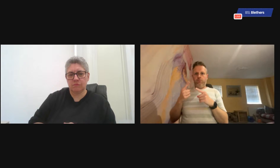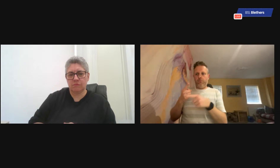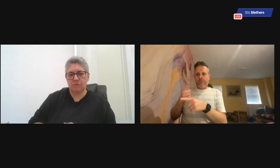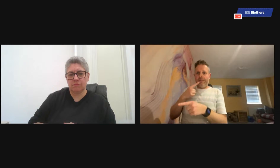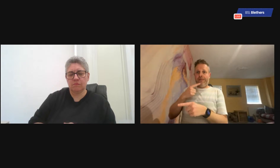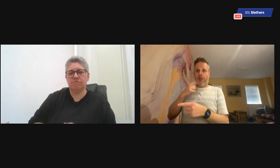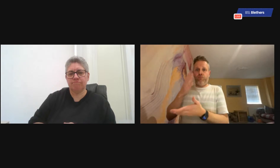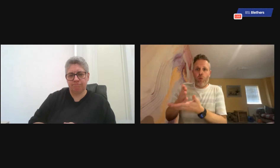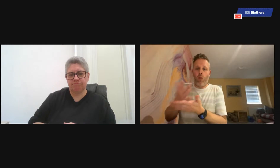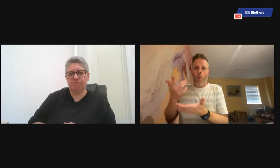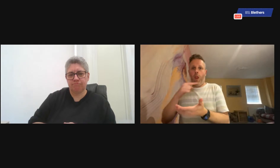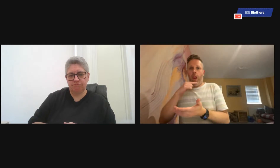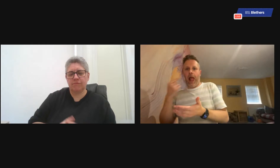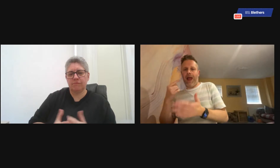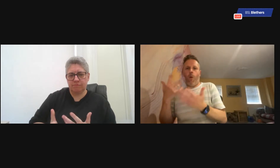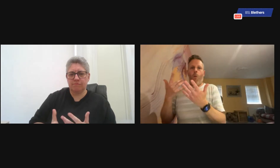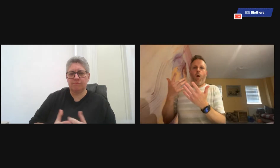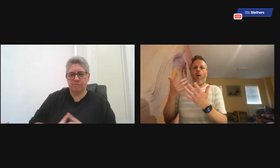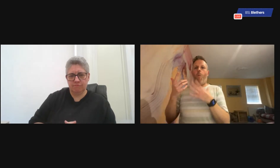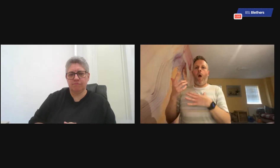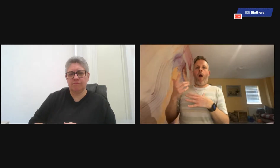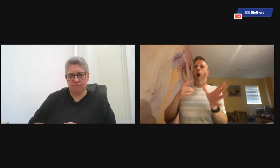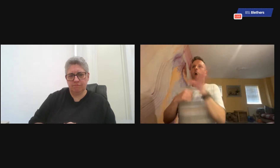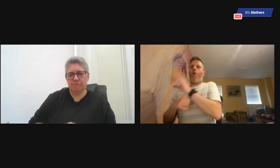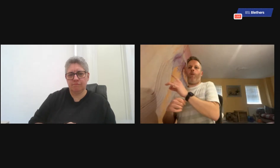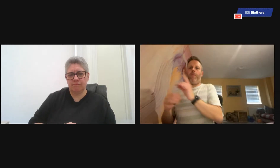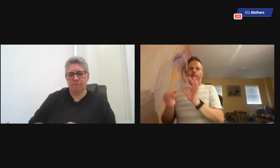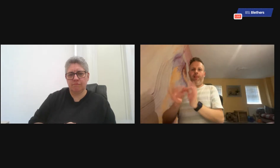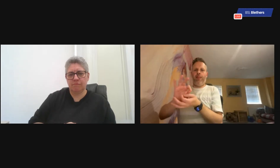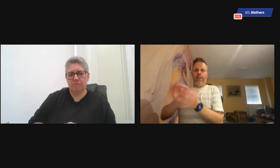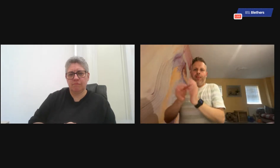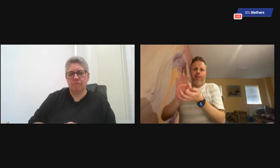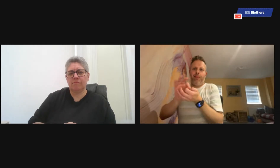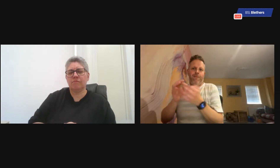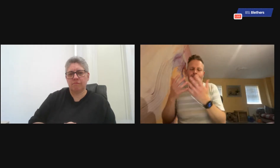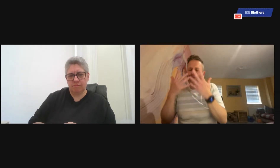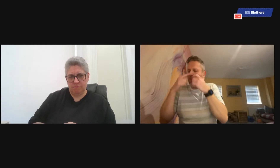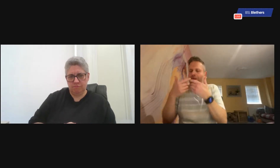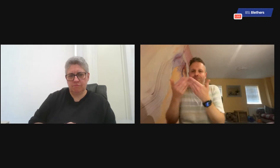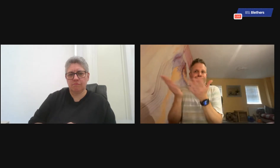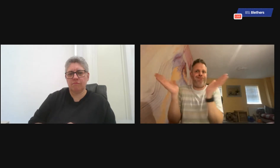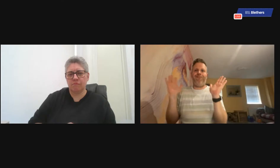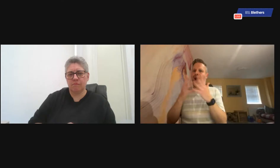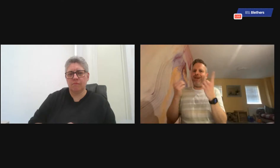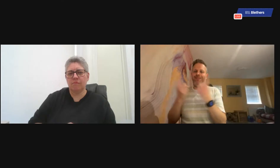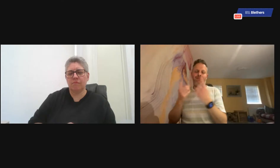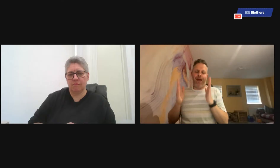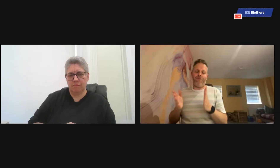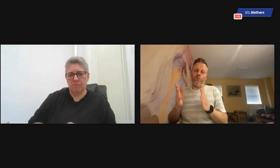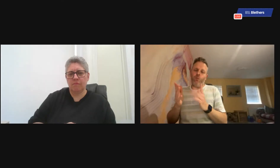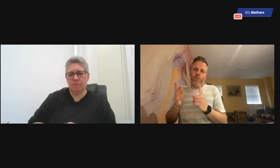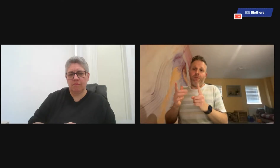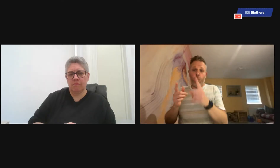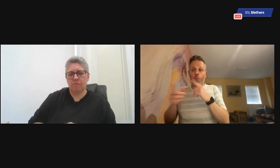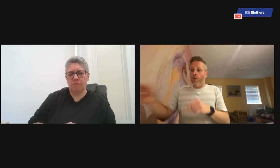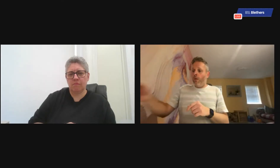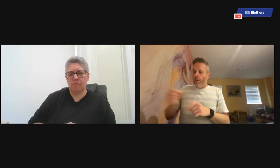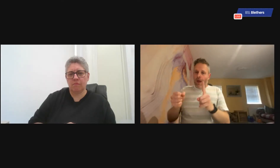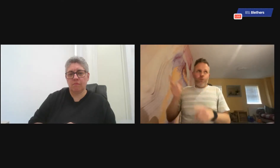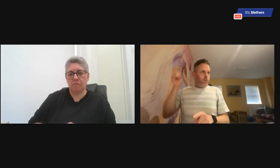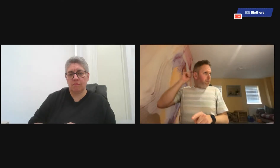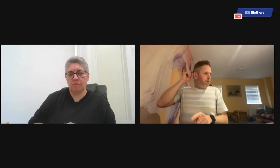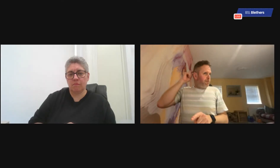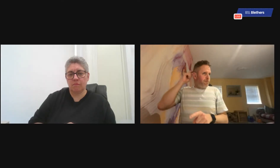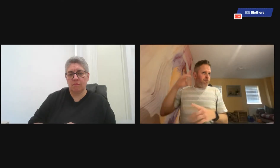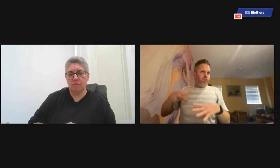an investigation carried out. And they would have to try and establish whether the child was telling the truth or whether it was